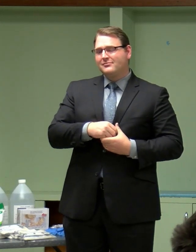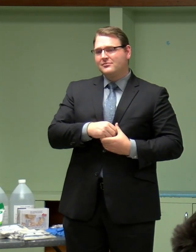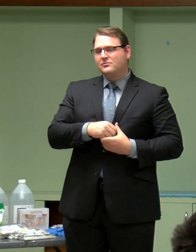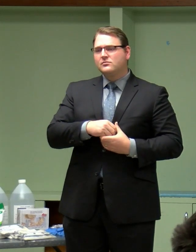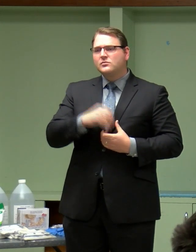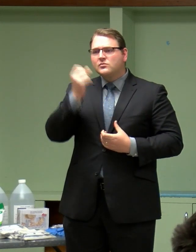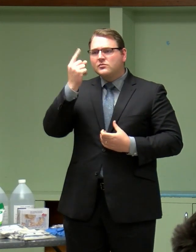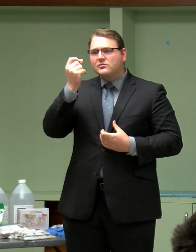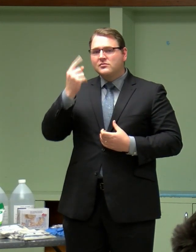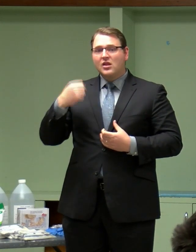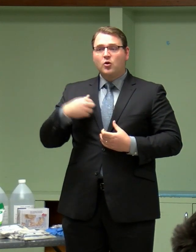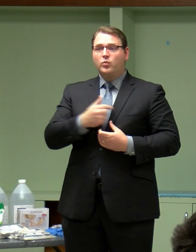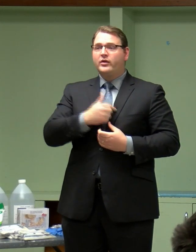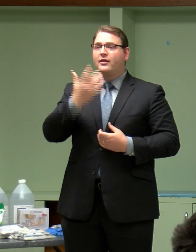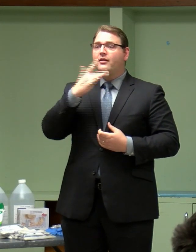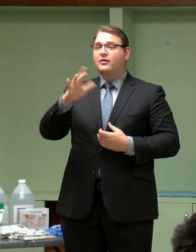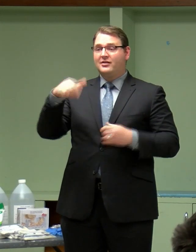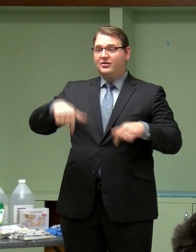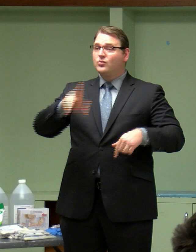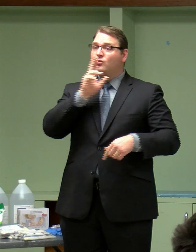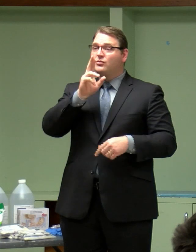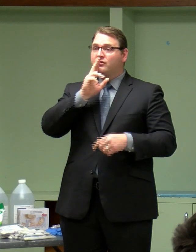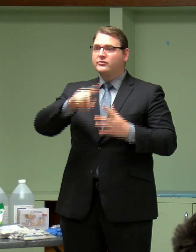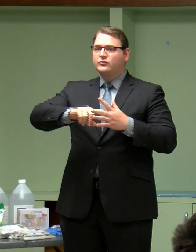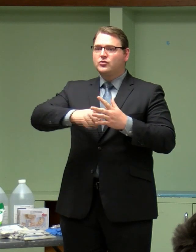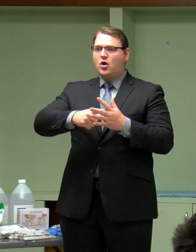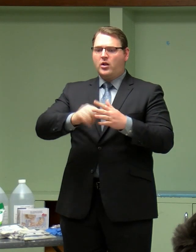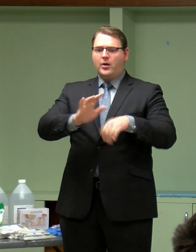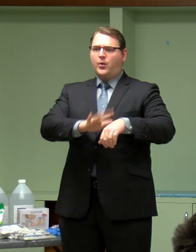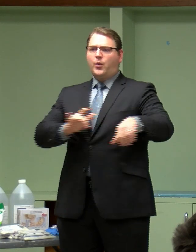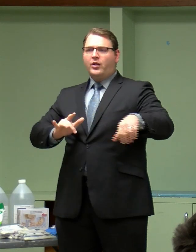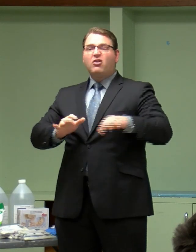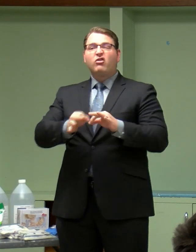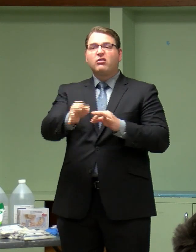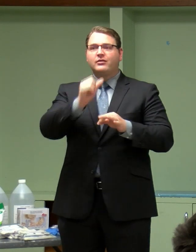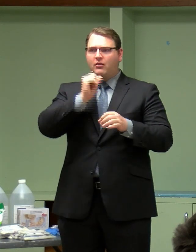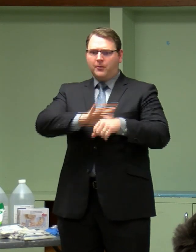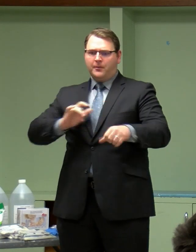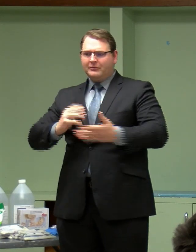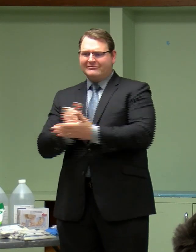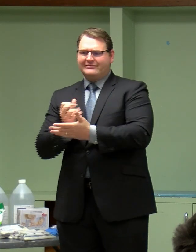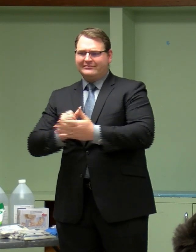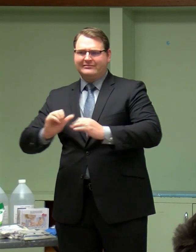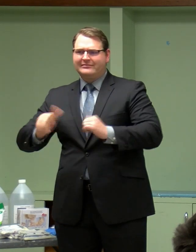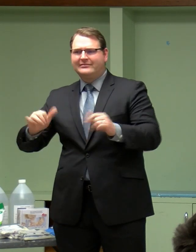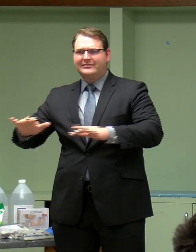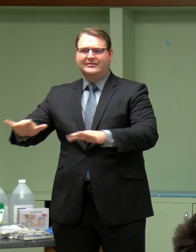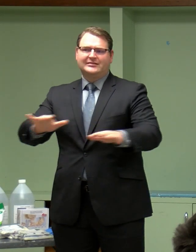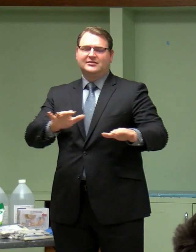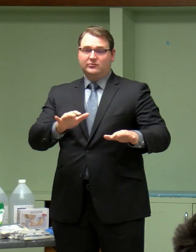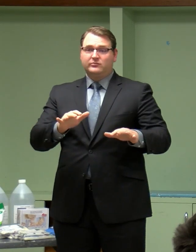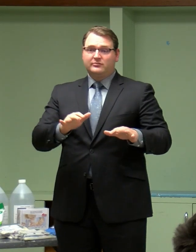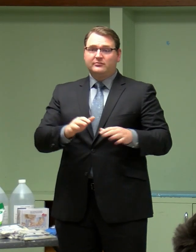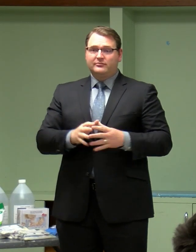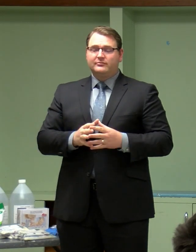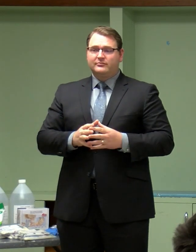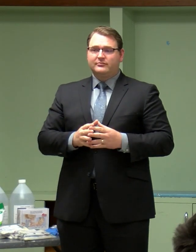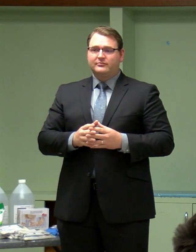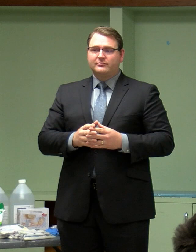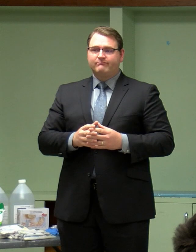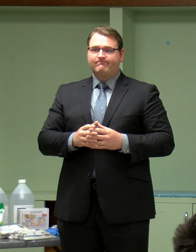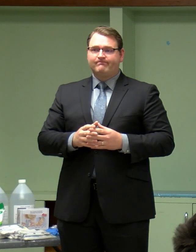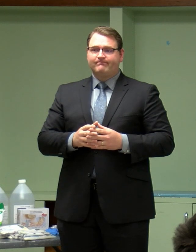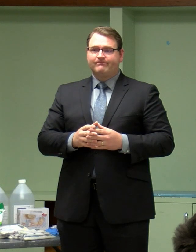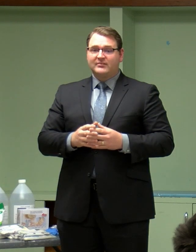this is the 4th largest city in the nation, and our numbers are nowhere as close to what our friends and